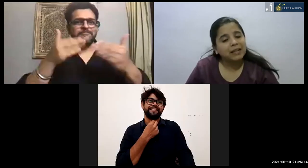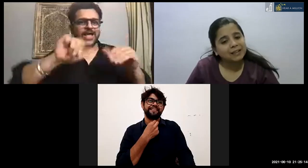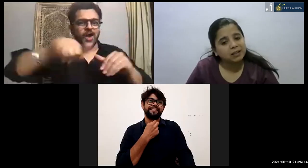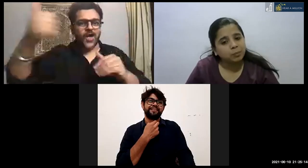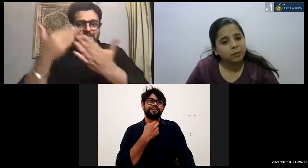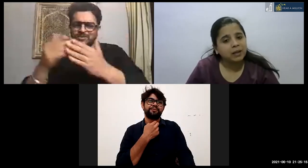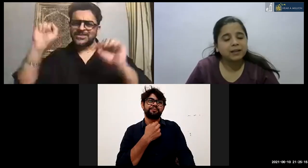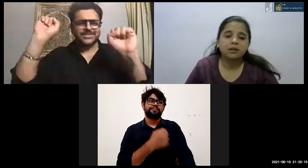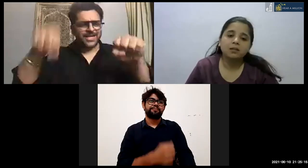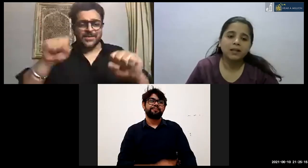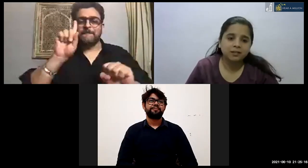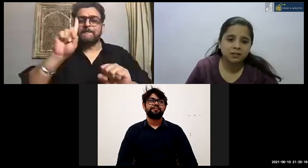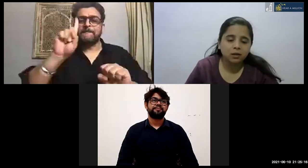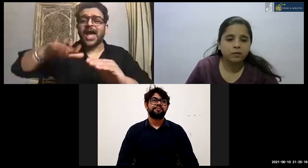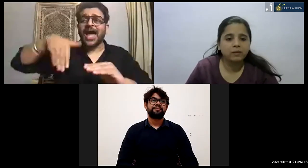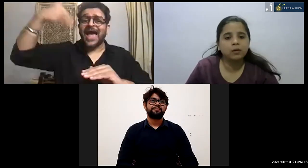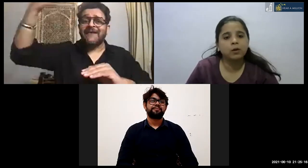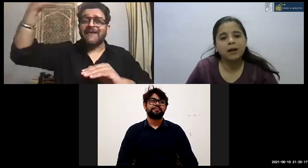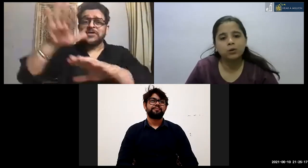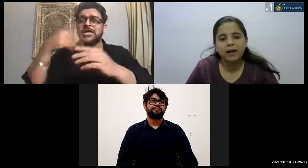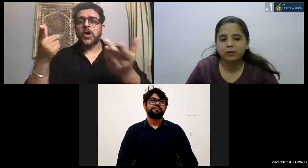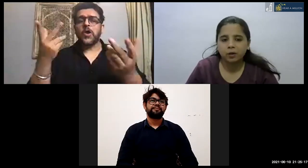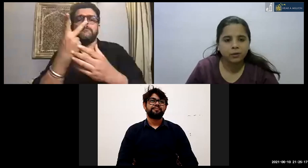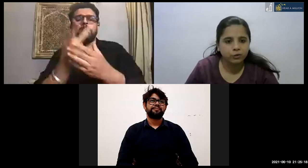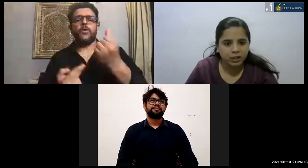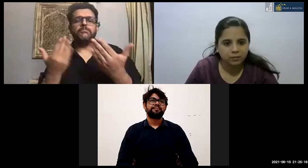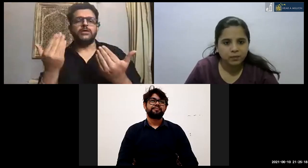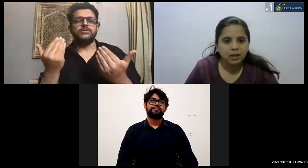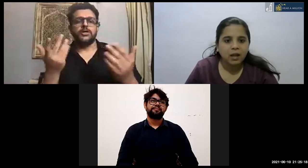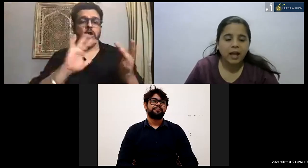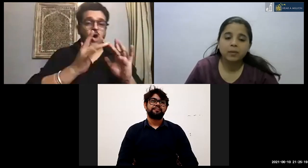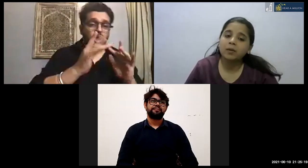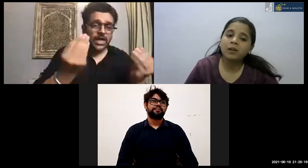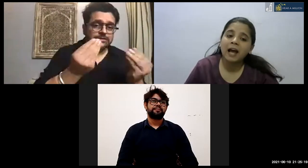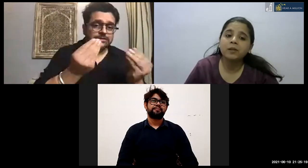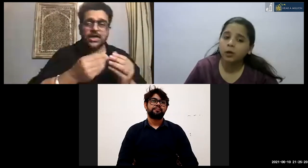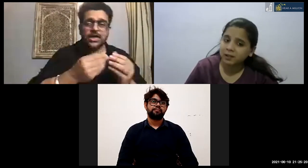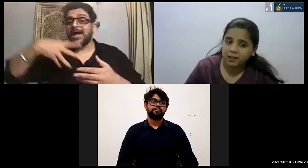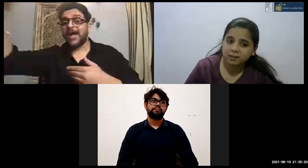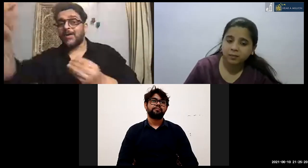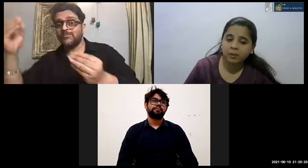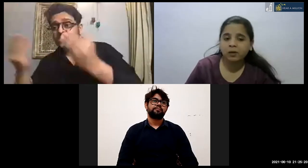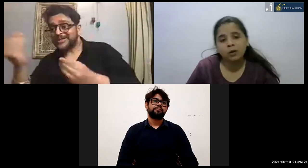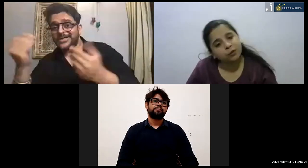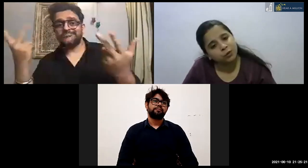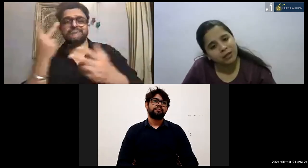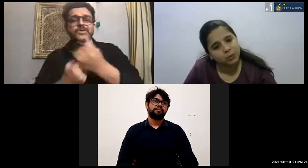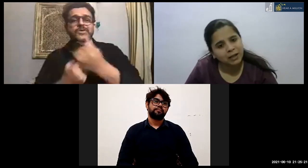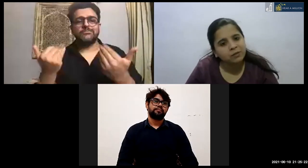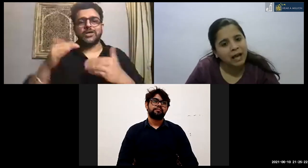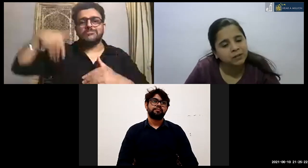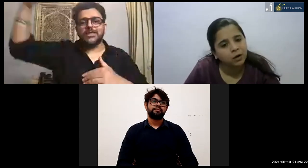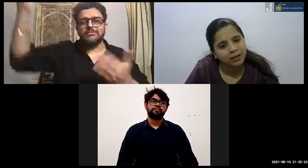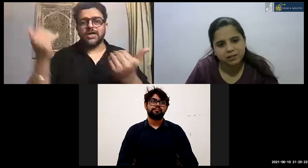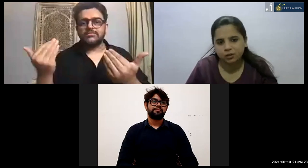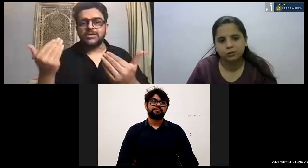online things maybe get lesser or we will go back to our normal routine and maybe we'll have the both the things. Maybe we'll go to school as well